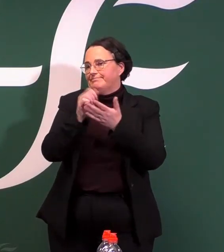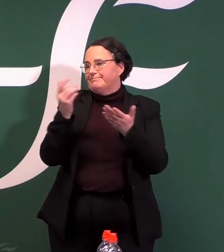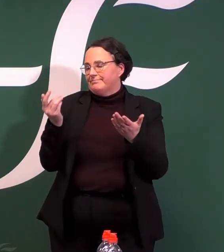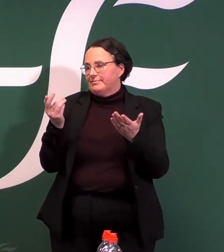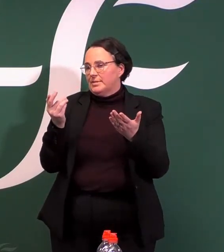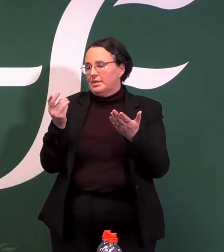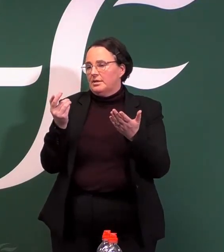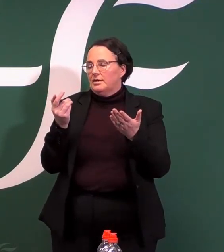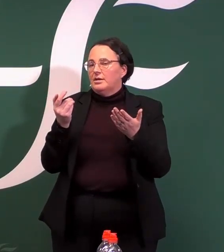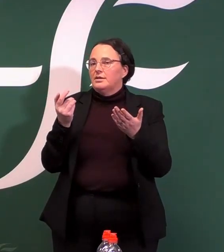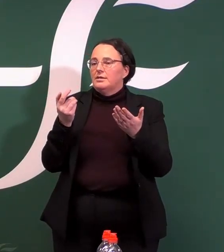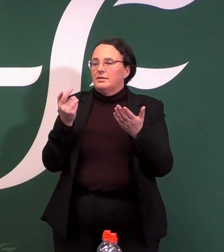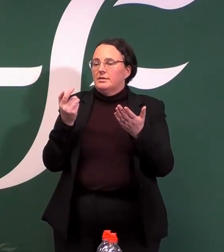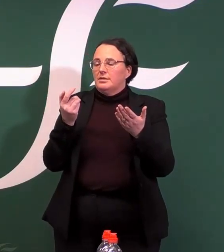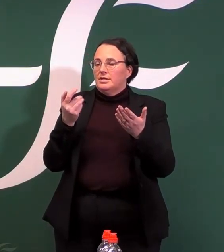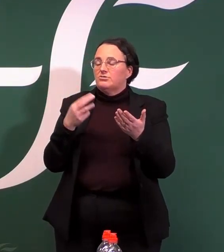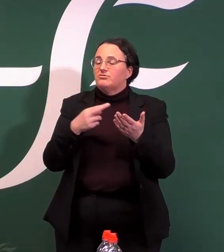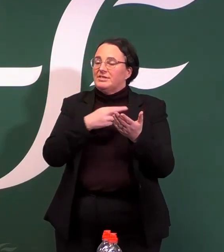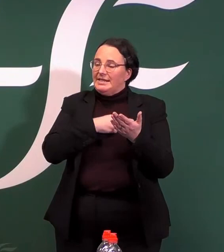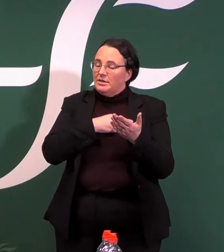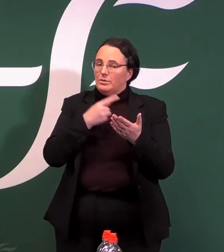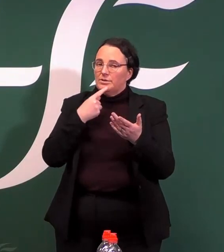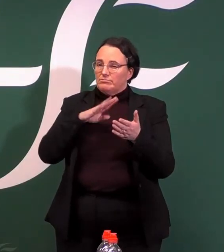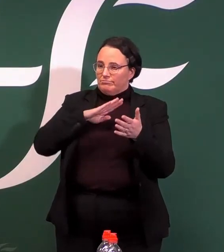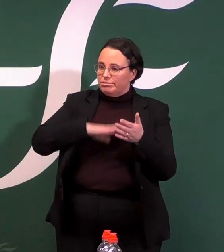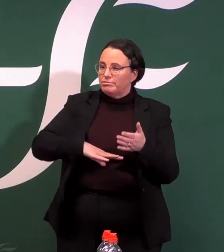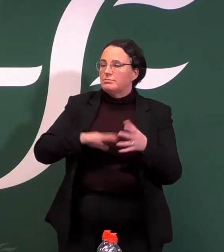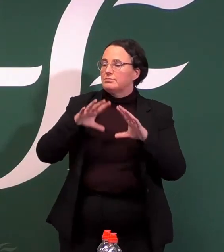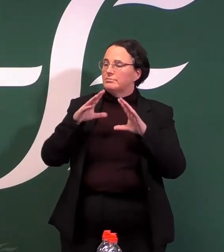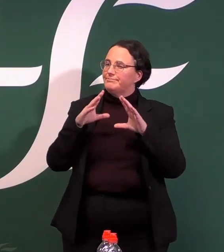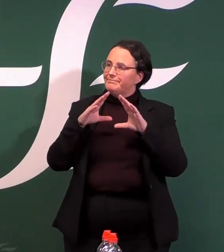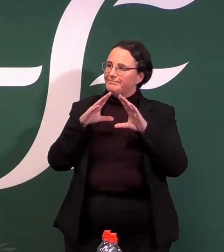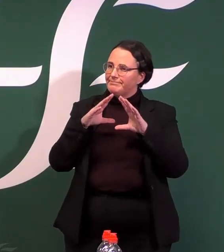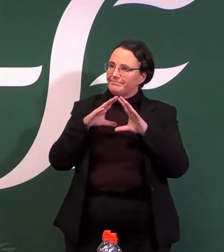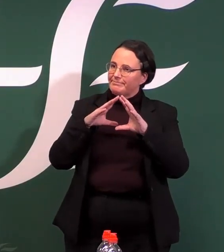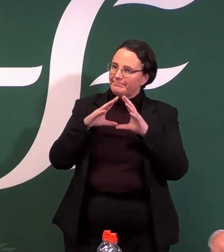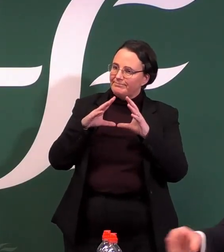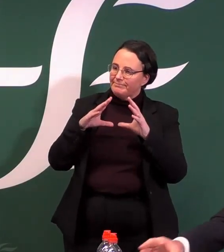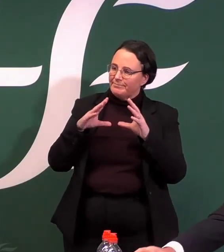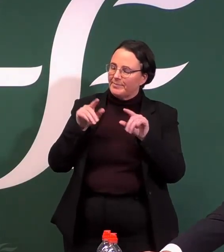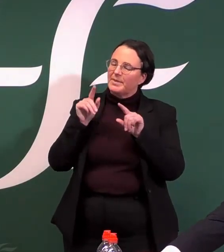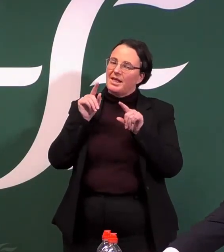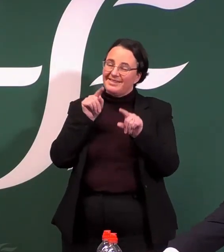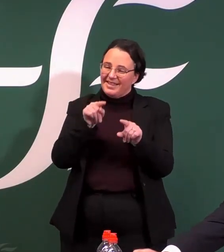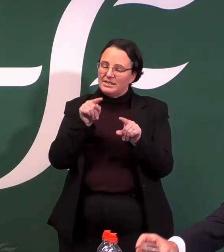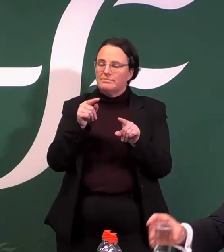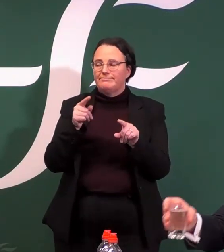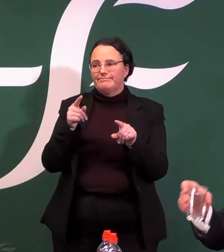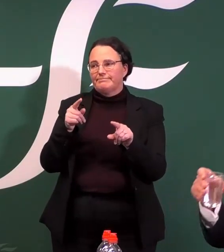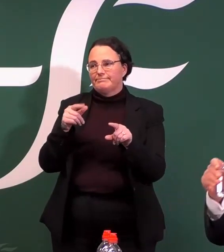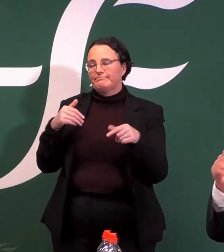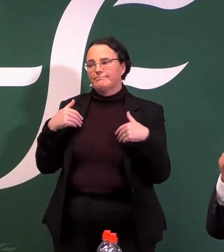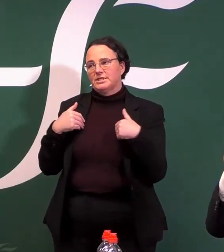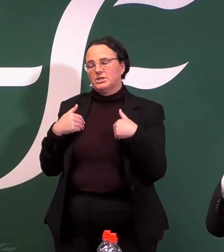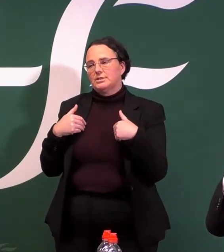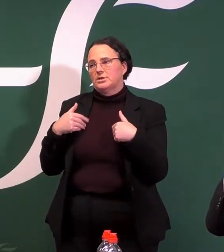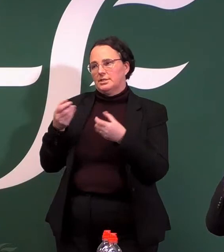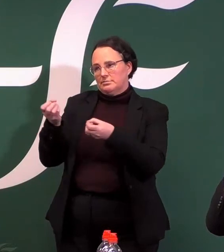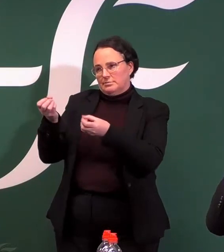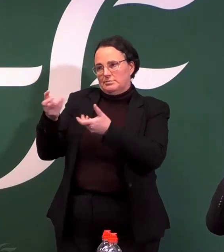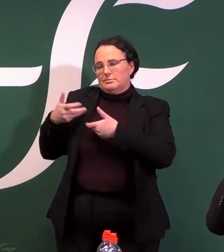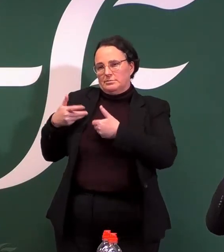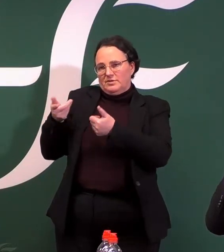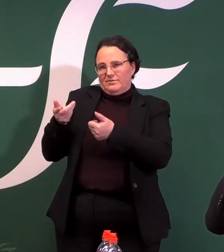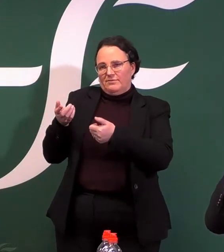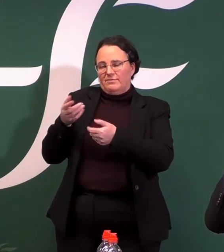So, but what is really reassuring is the overall, whether that particularly troubling anecdote from Israel, is